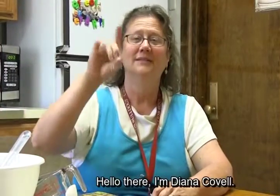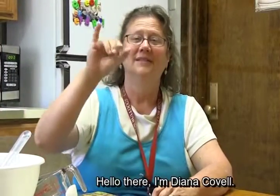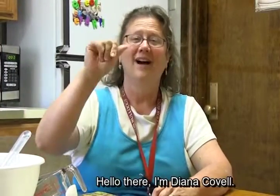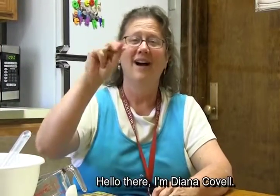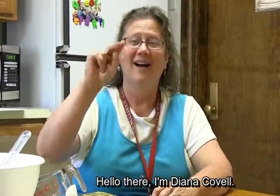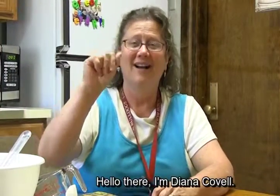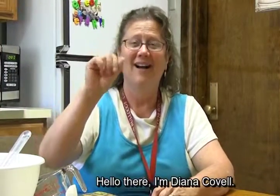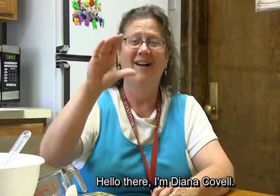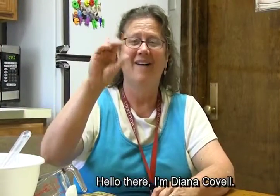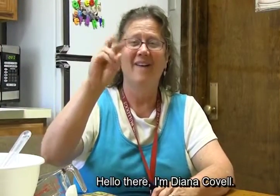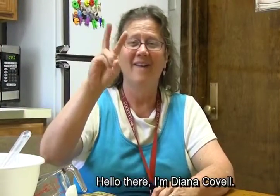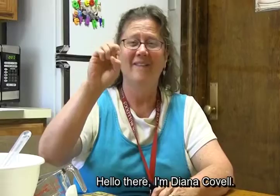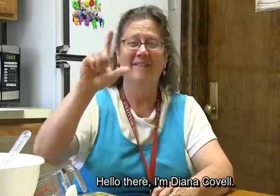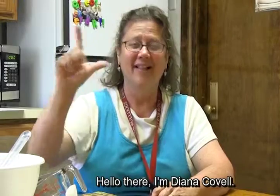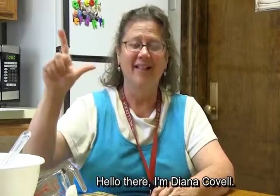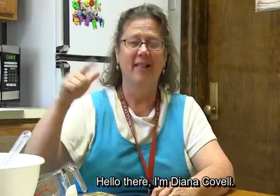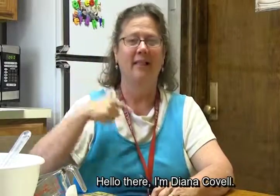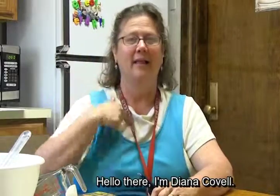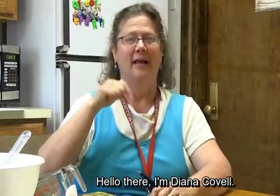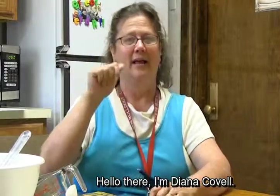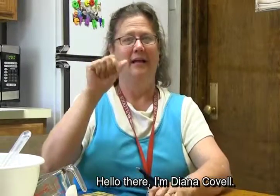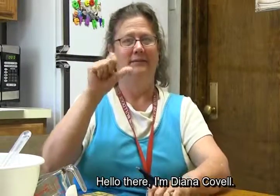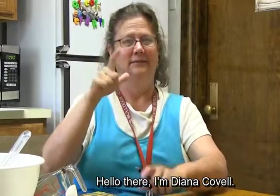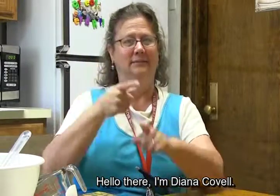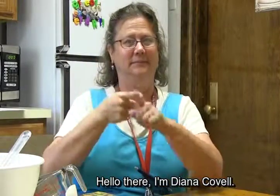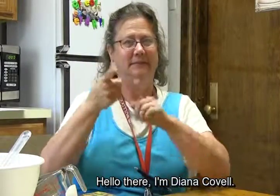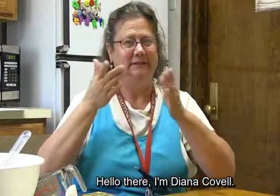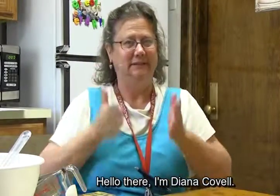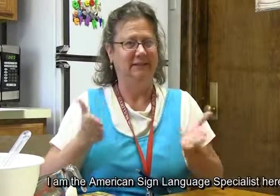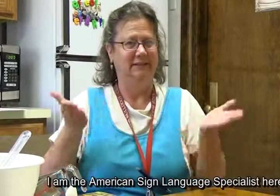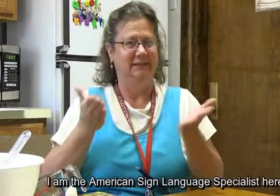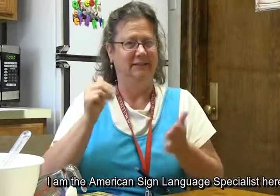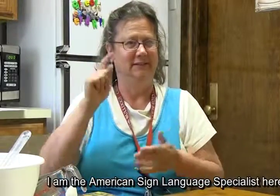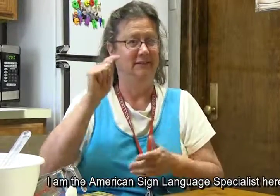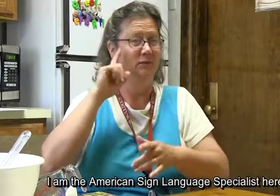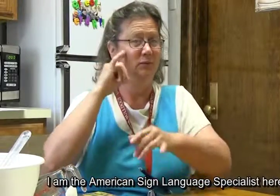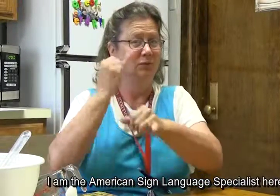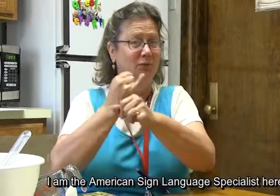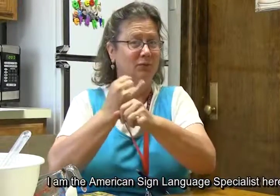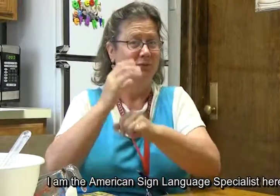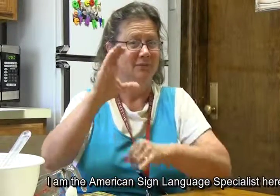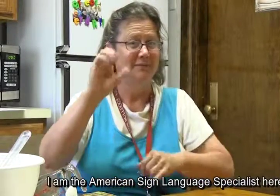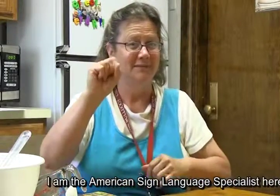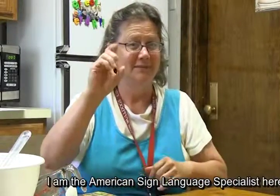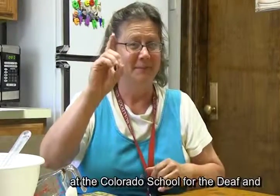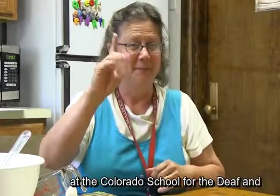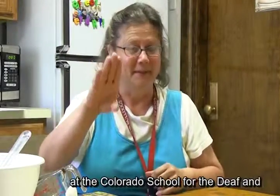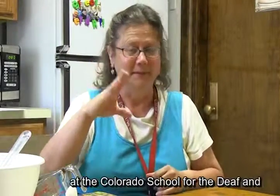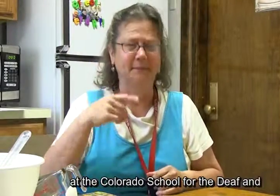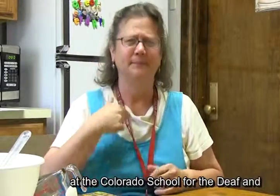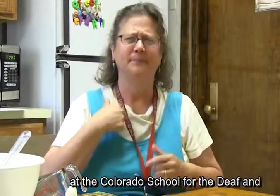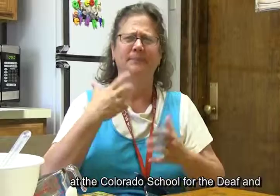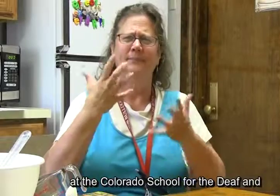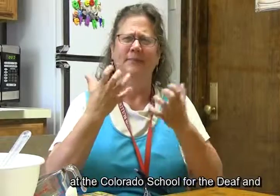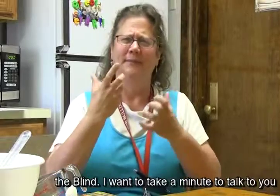Hello there. I'm Diana Covell. I am the American Sign Language Specialist here at the Colorado School for the Deaf and